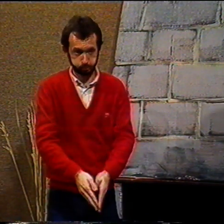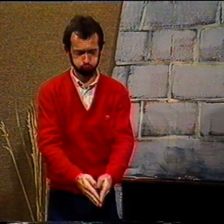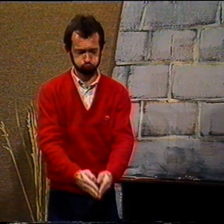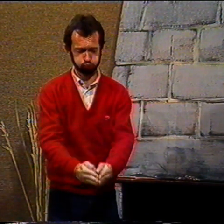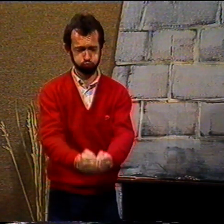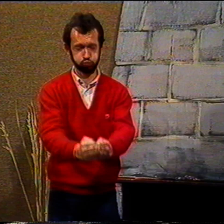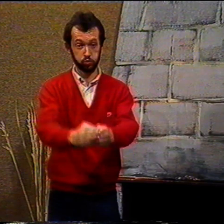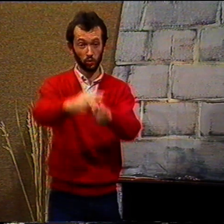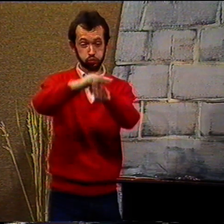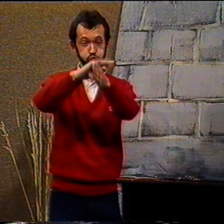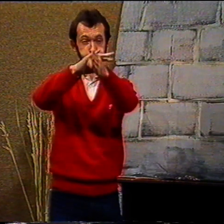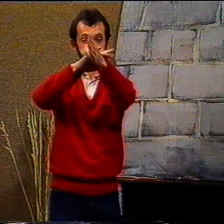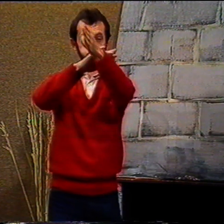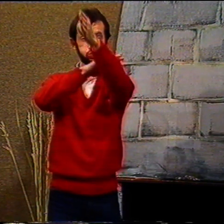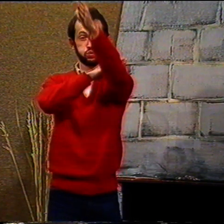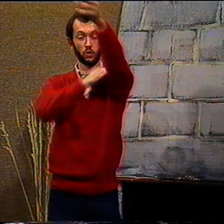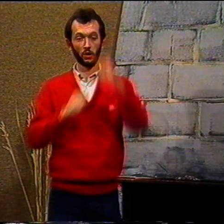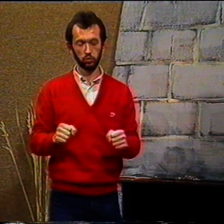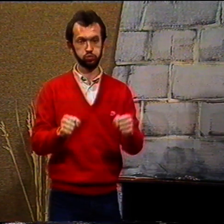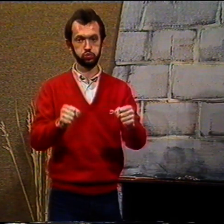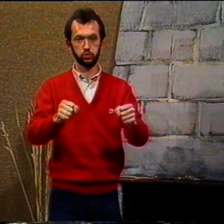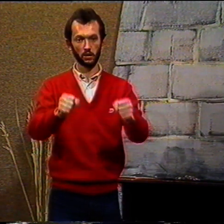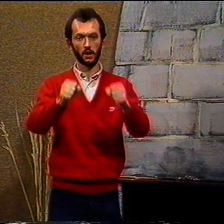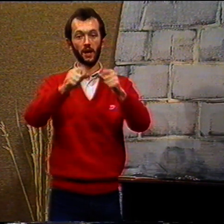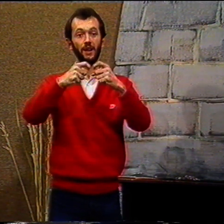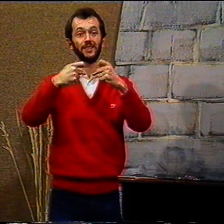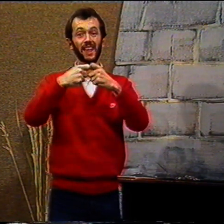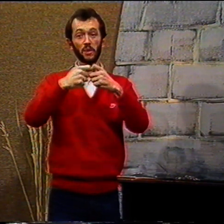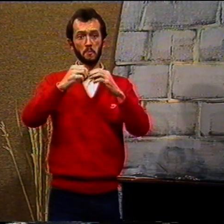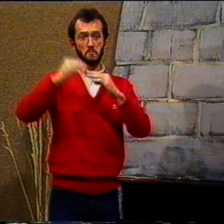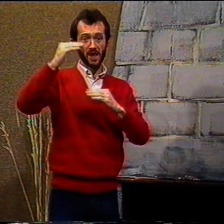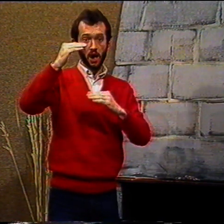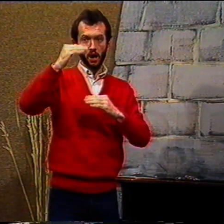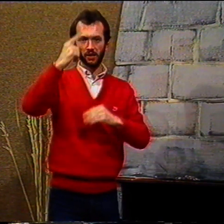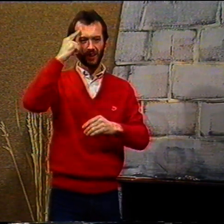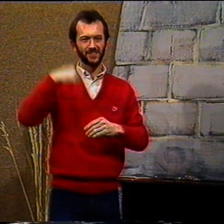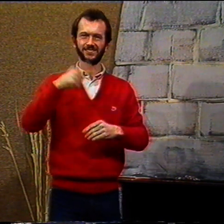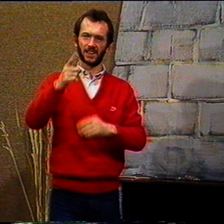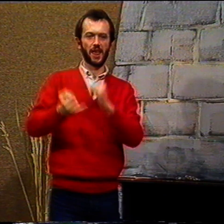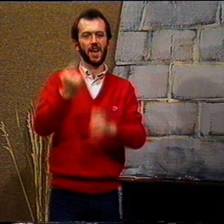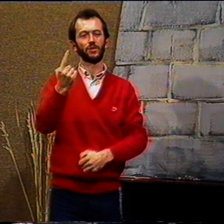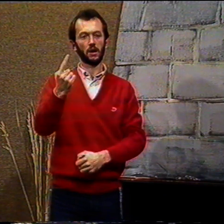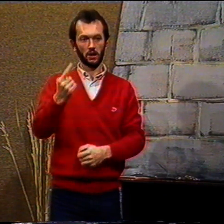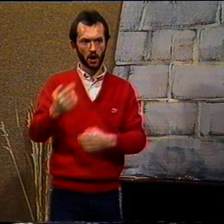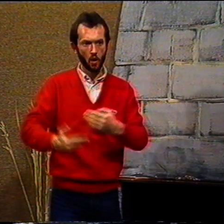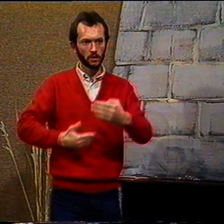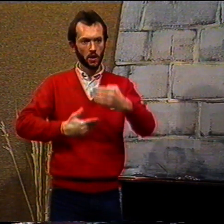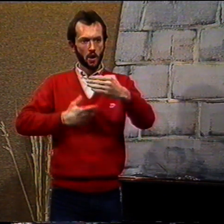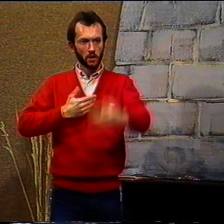cutting into the wave, and water would pour all over the deck. And the next wave would be bigger. And I thought that'd be the last one,